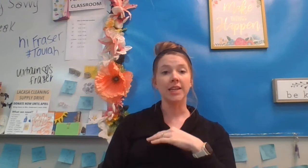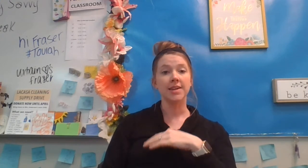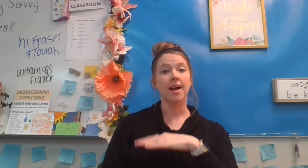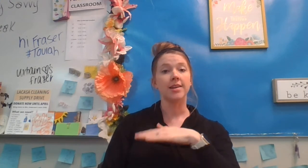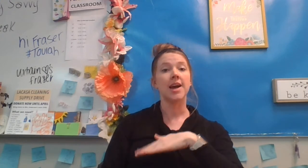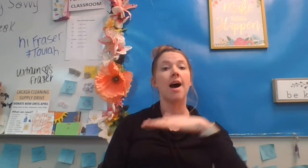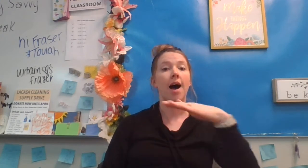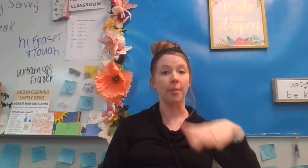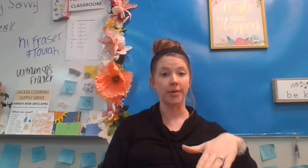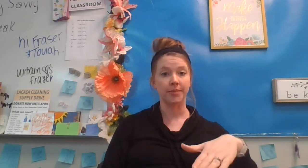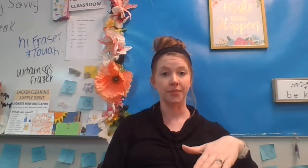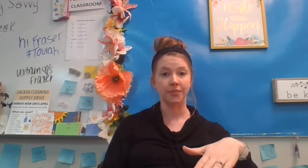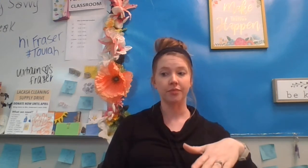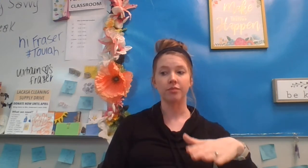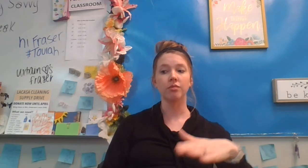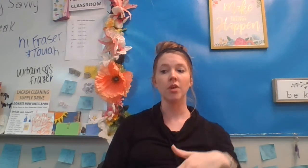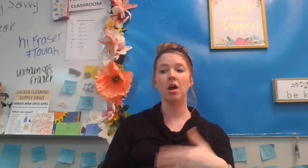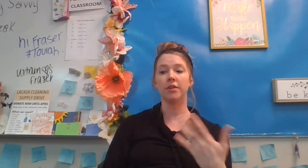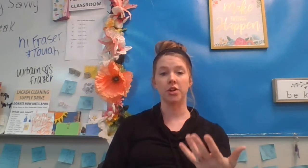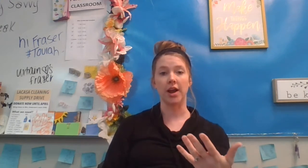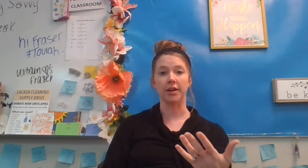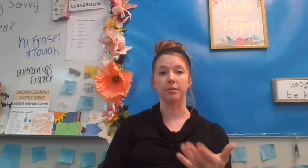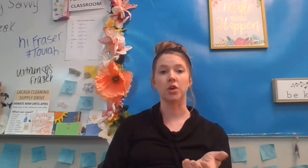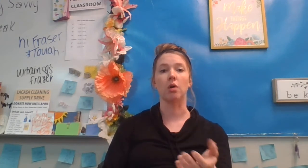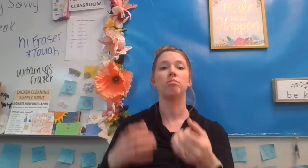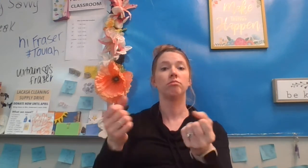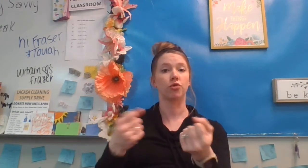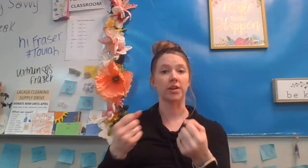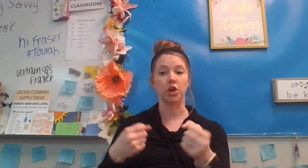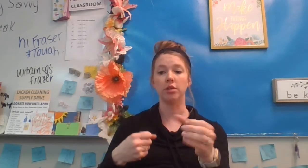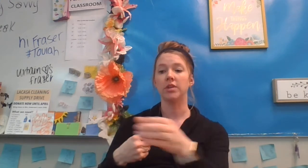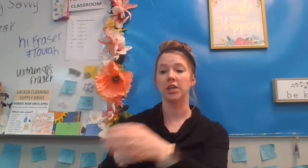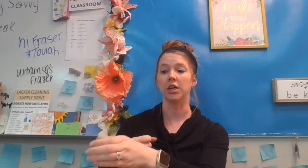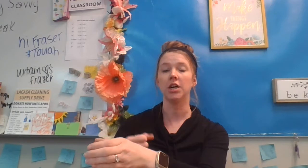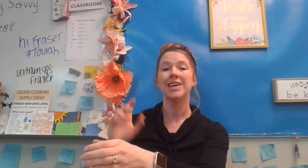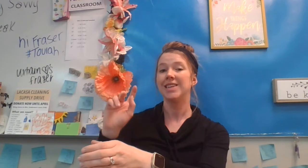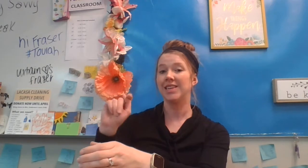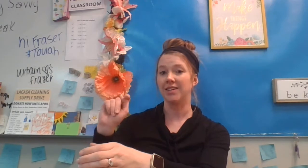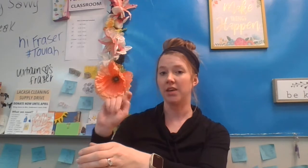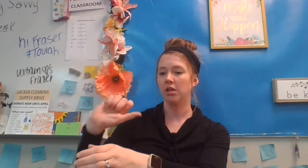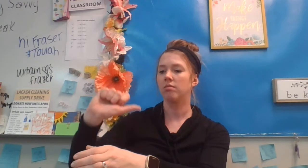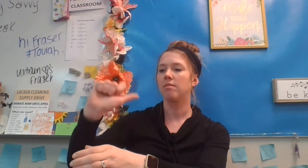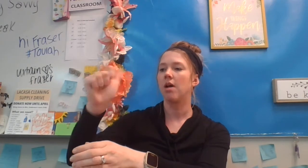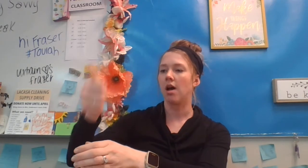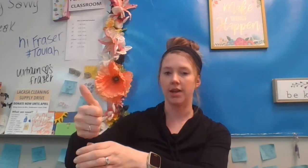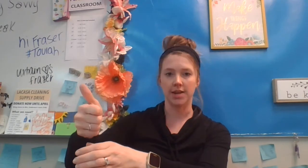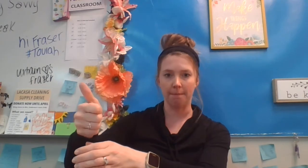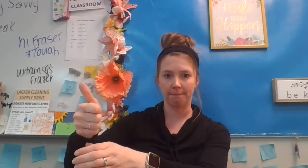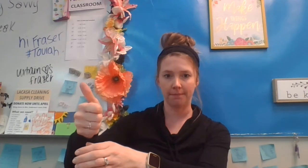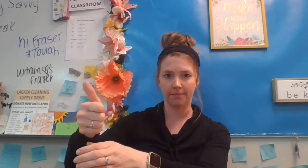Anything on top of another item. So dresser here, TV on top.